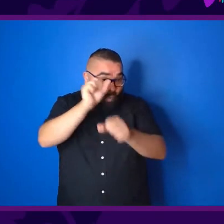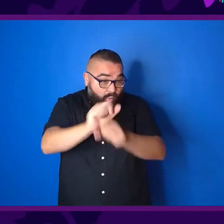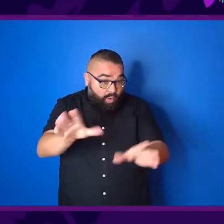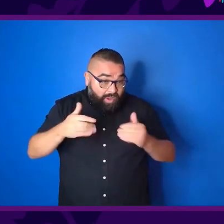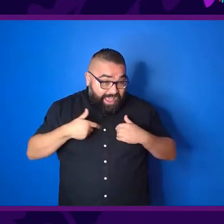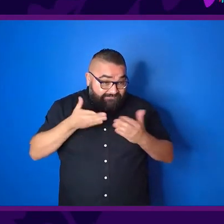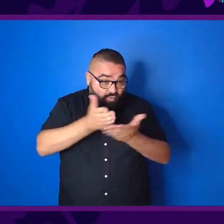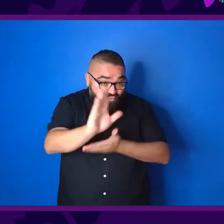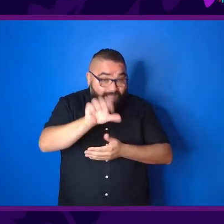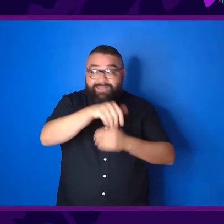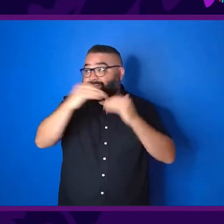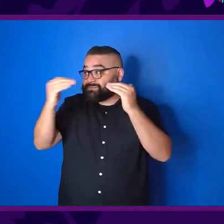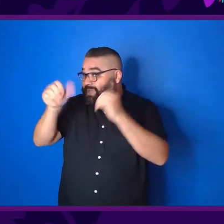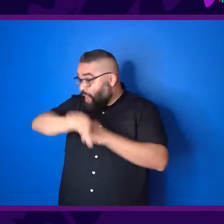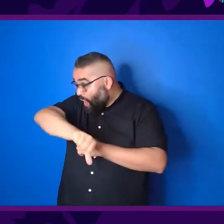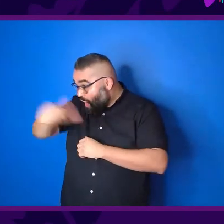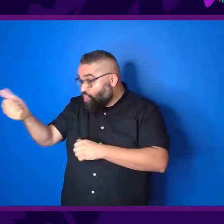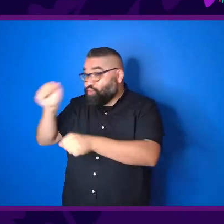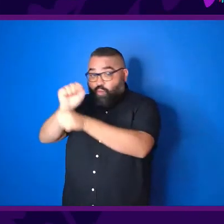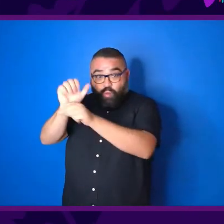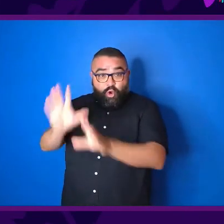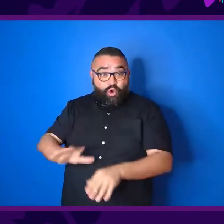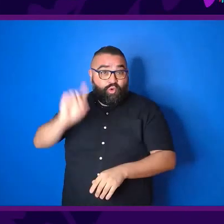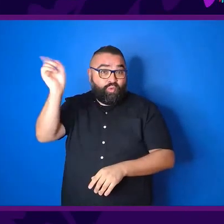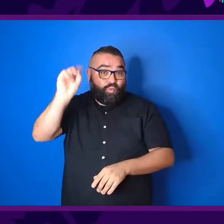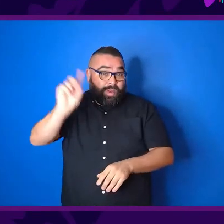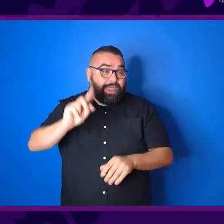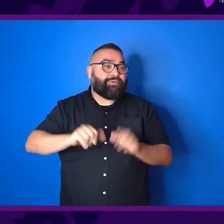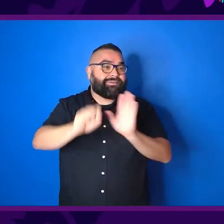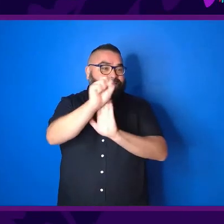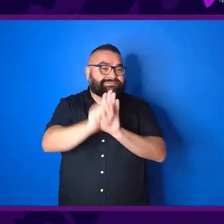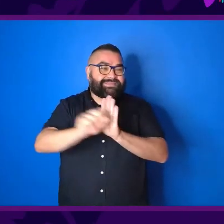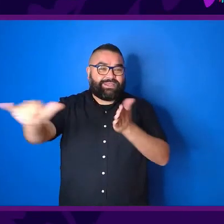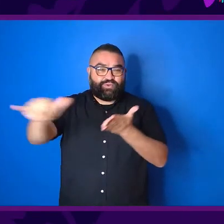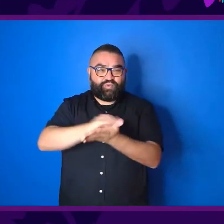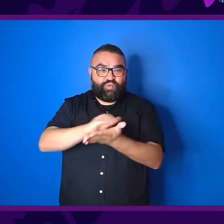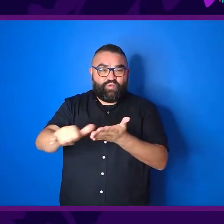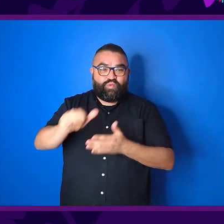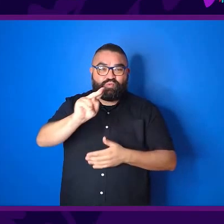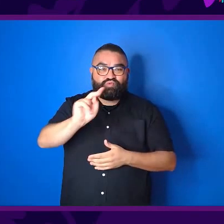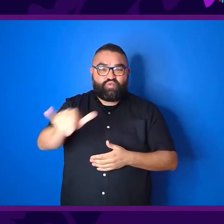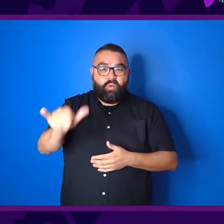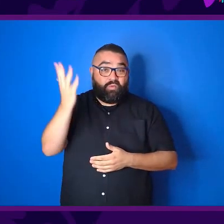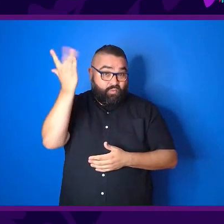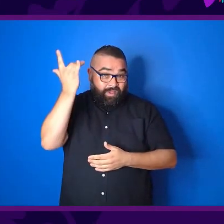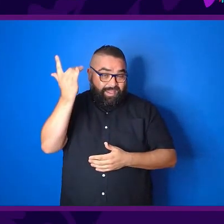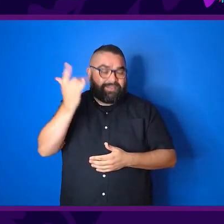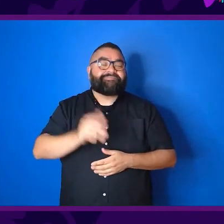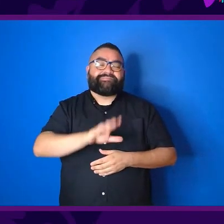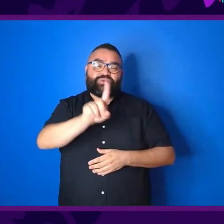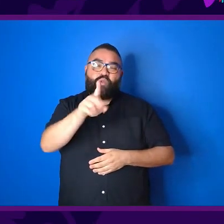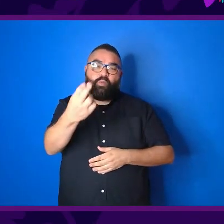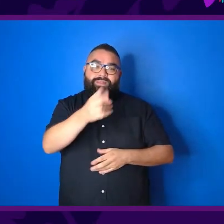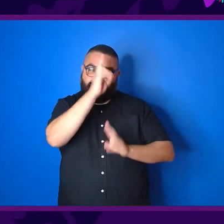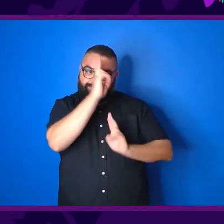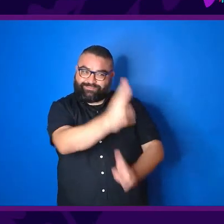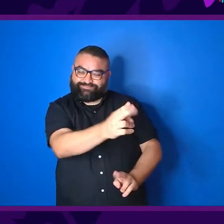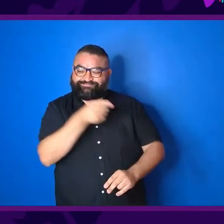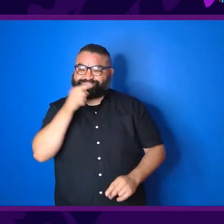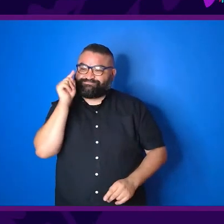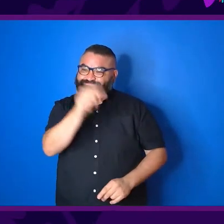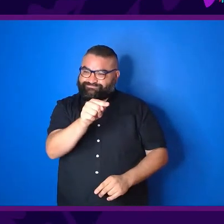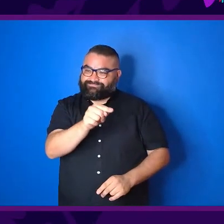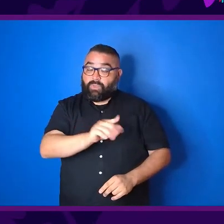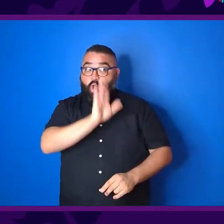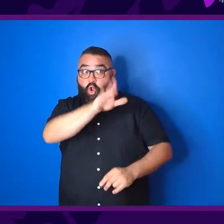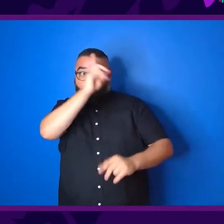other worker in the state of New York. That's because of Dolores Huerta. And that's her vision,